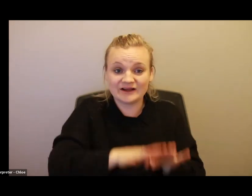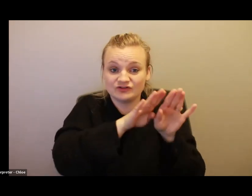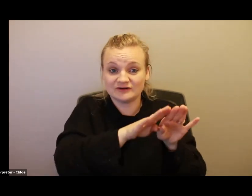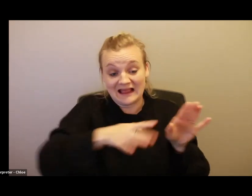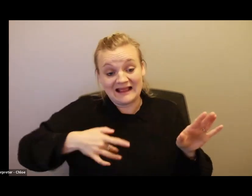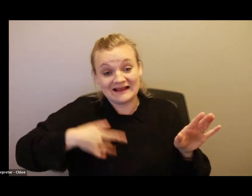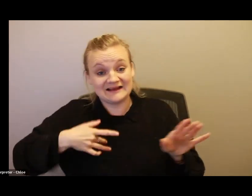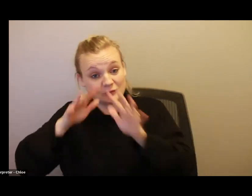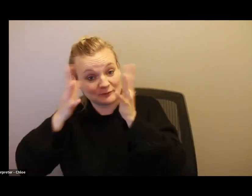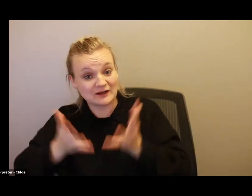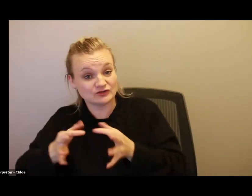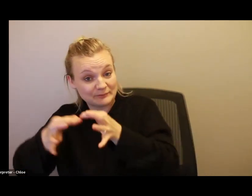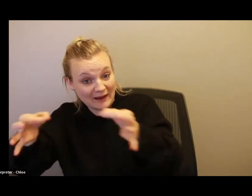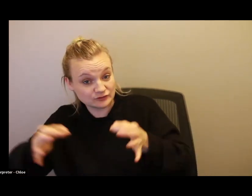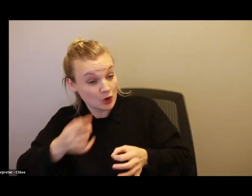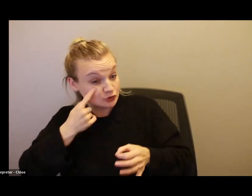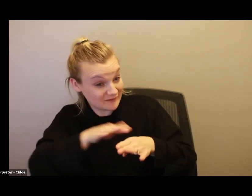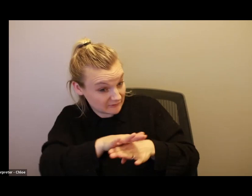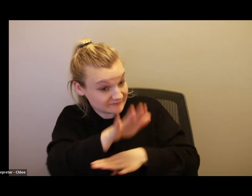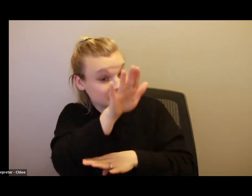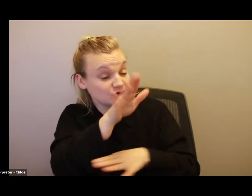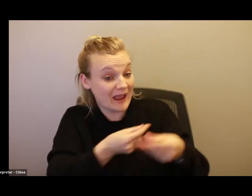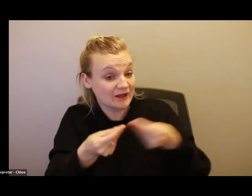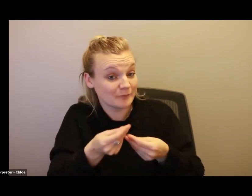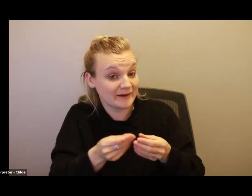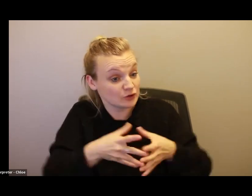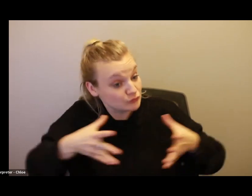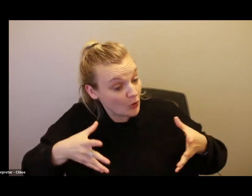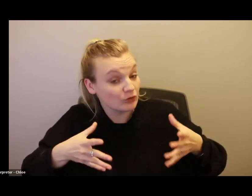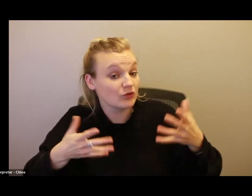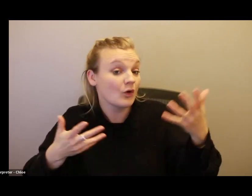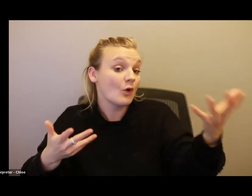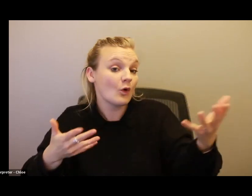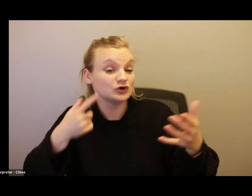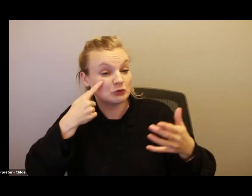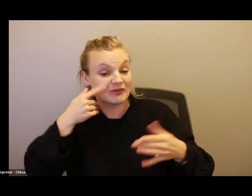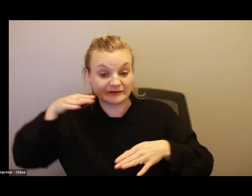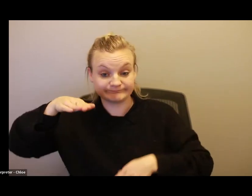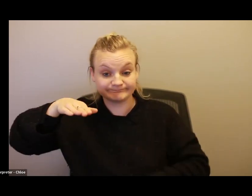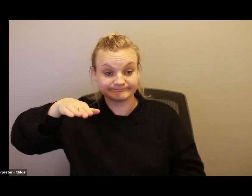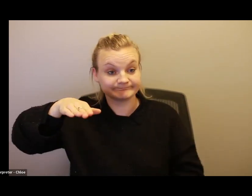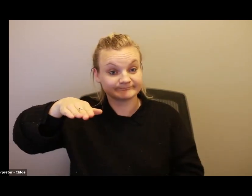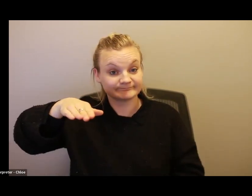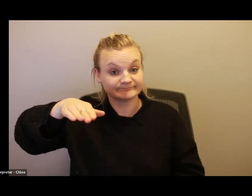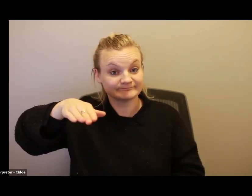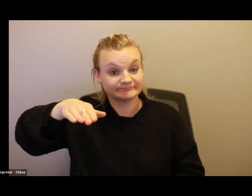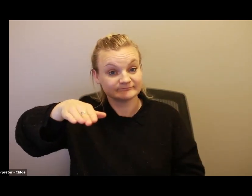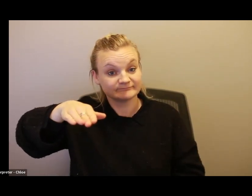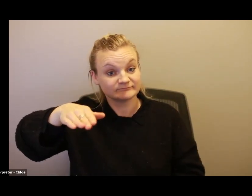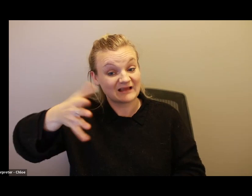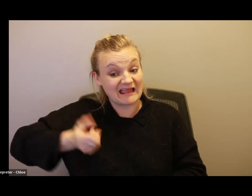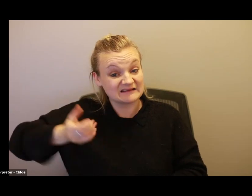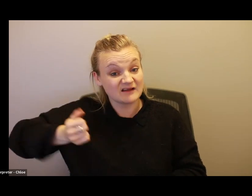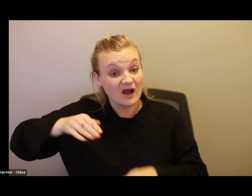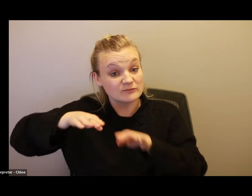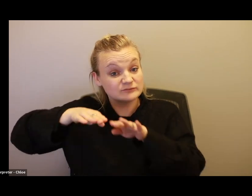planetary boundaries. Do you think it's continual economic growth? Do you think it's kind of a stationary state of GDP, of income? Do you think it's a